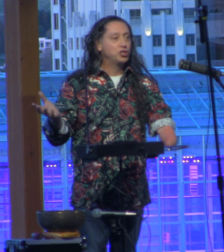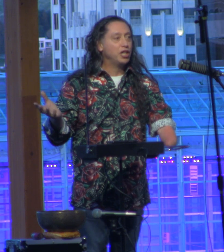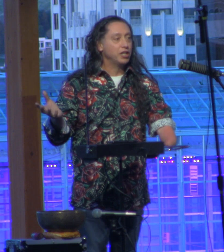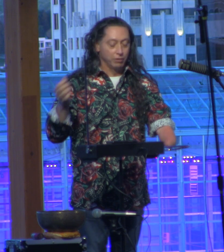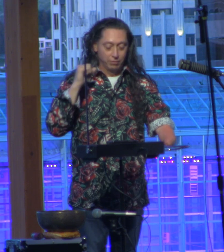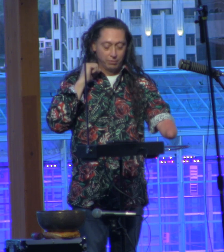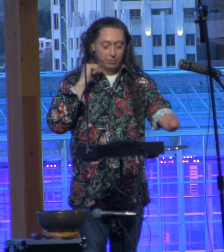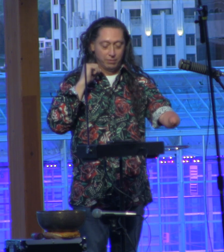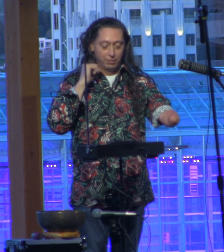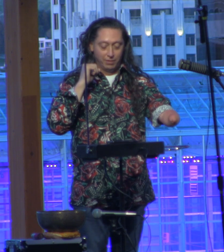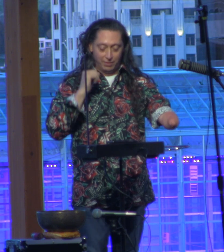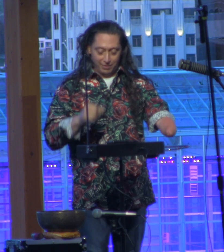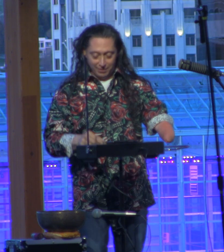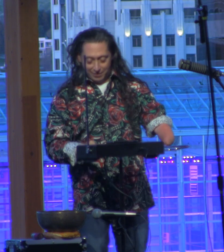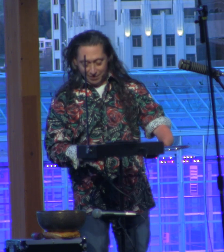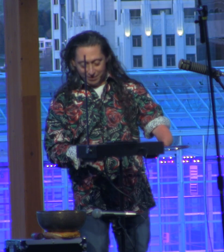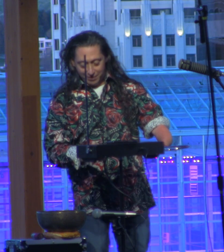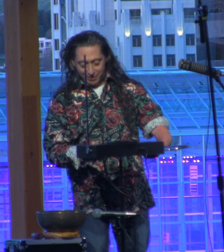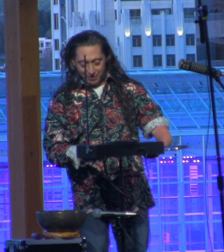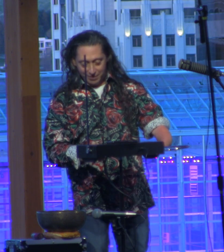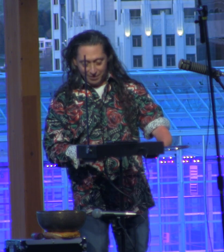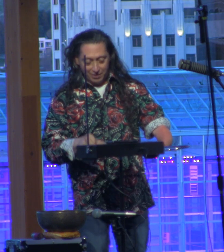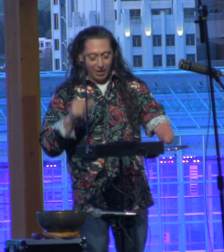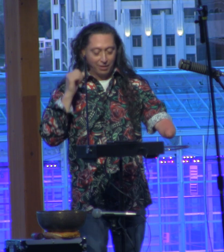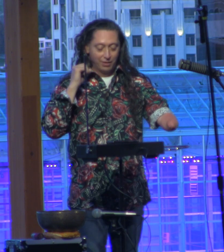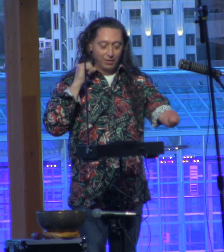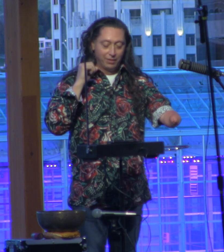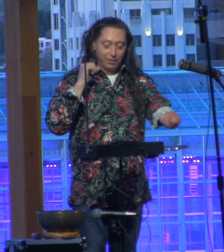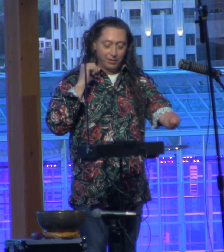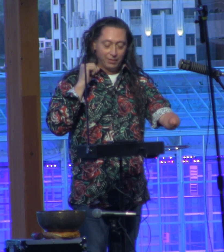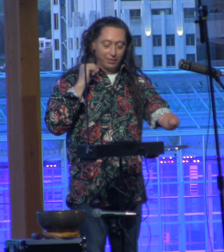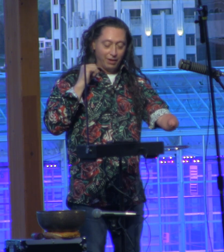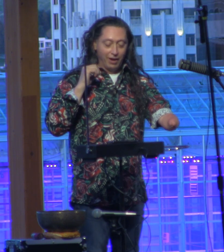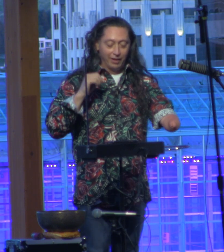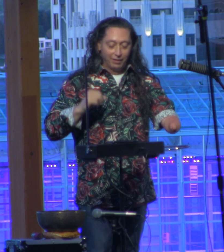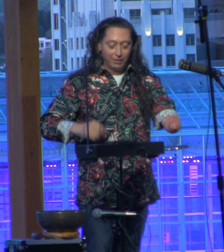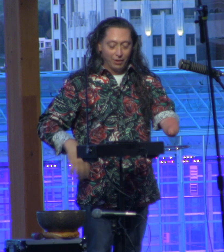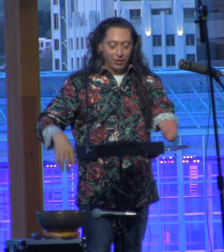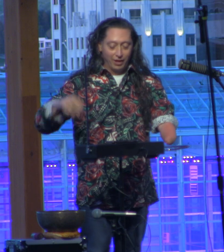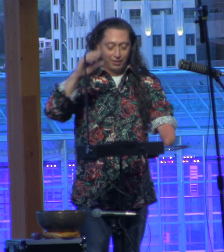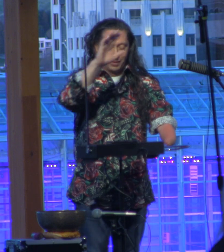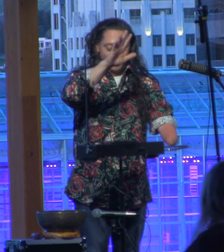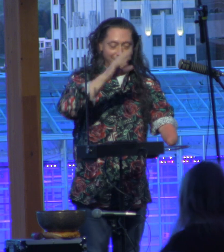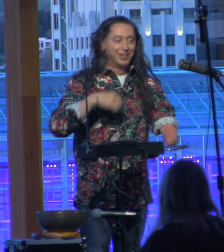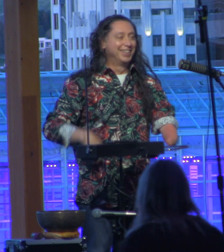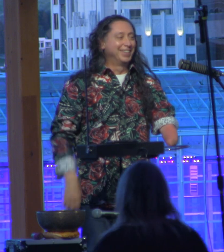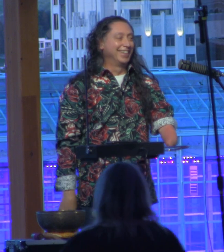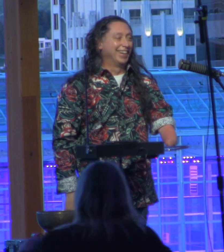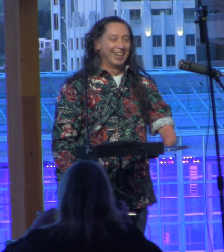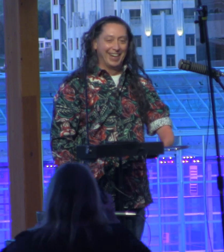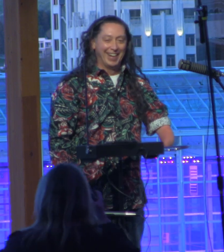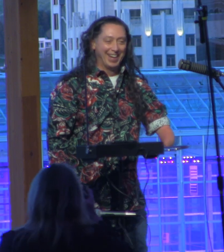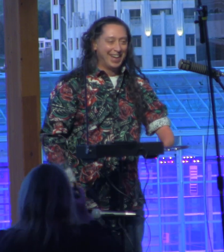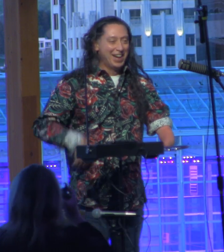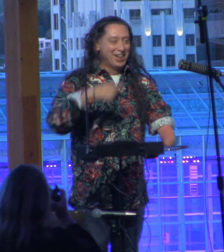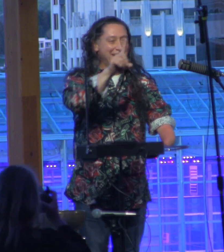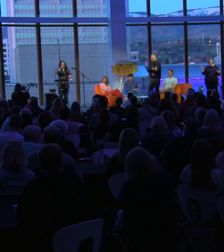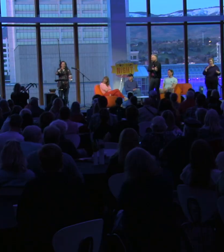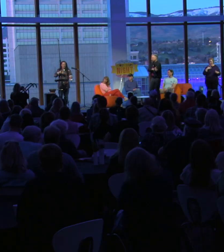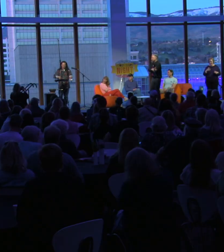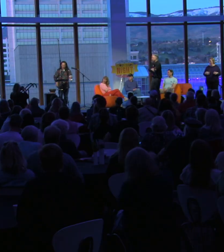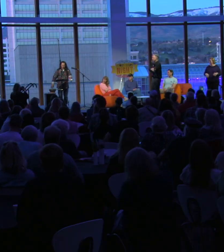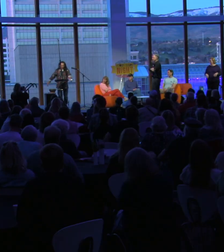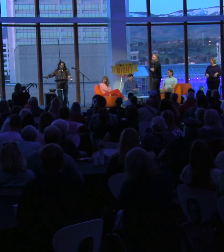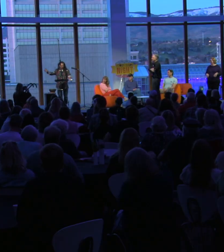Where's G? Yeah, you know the song. Happy birthday. Okay,